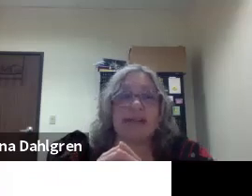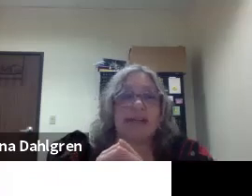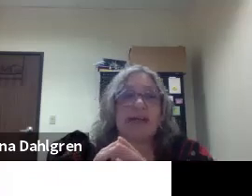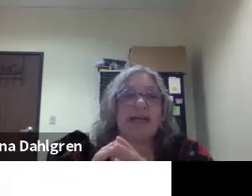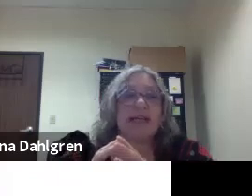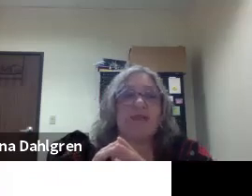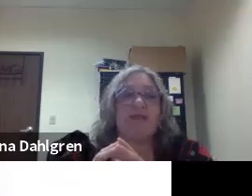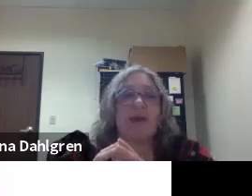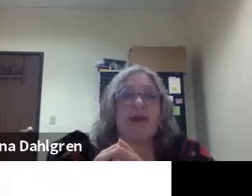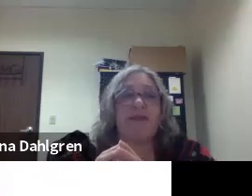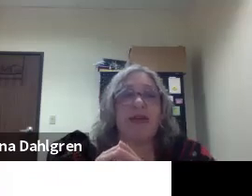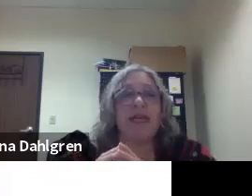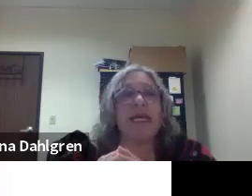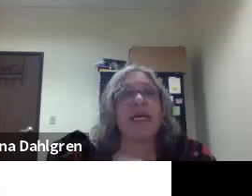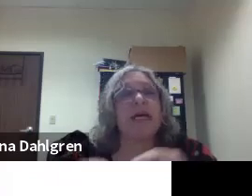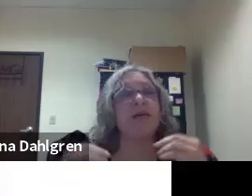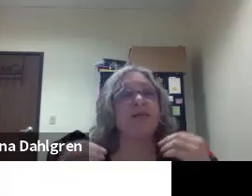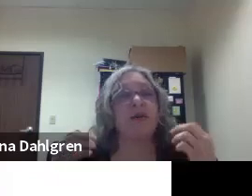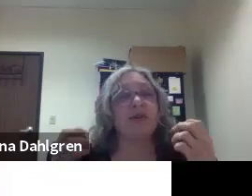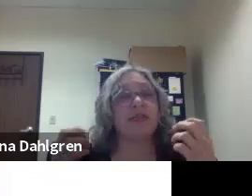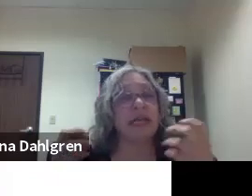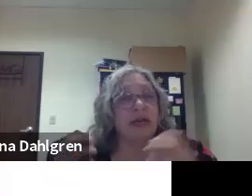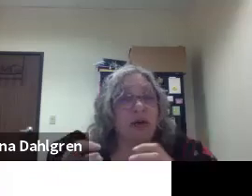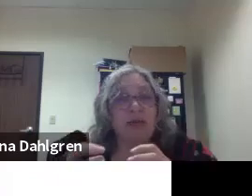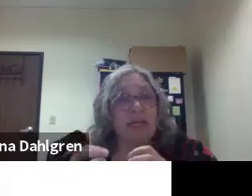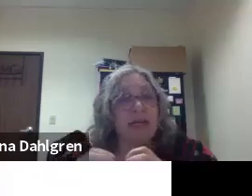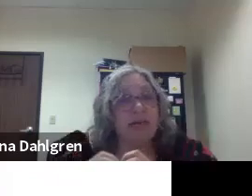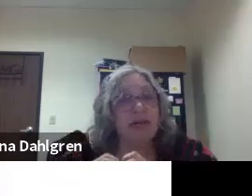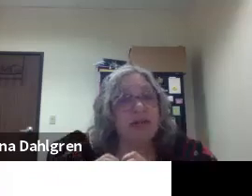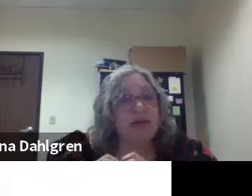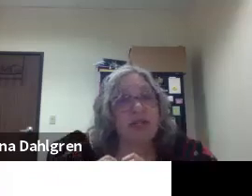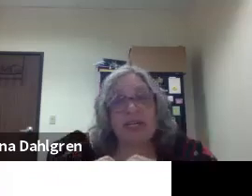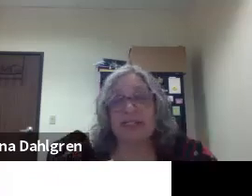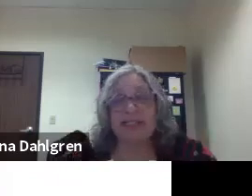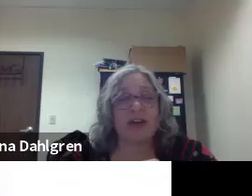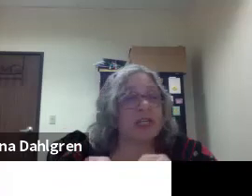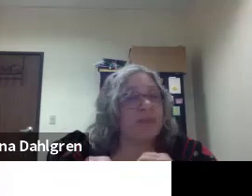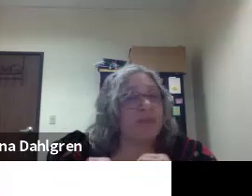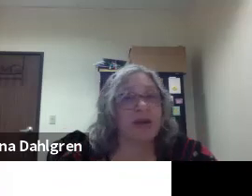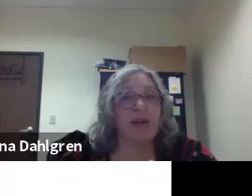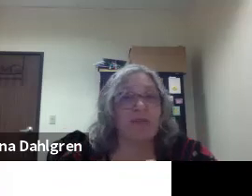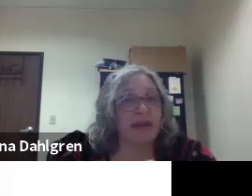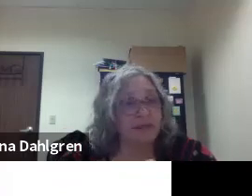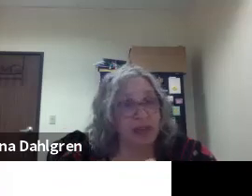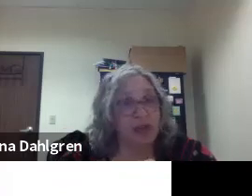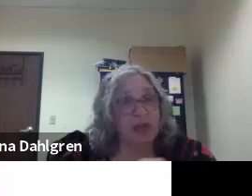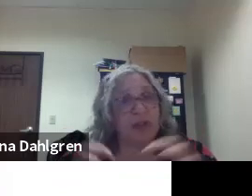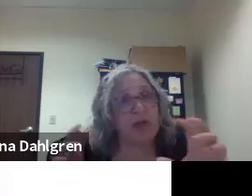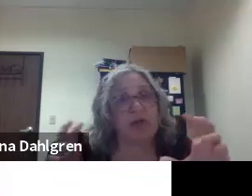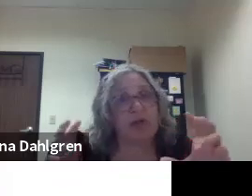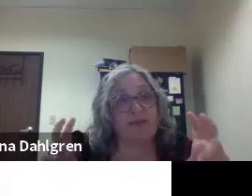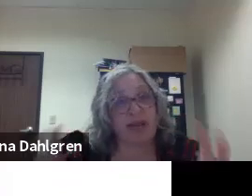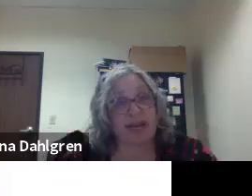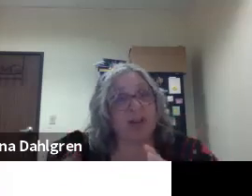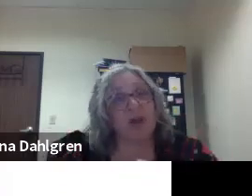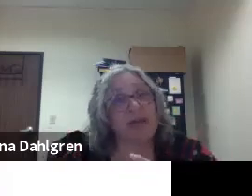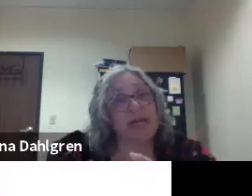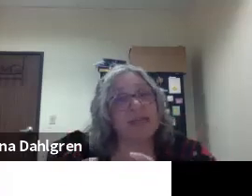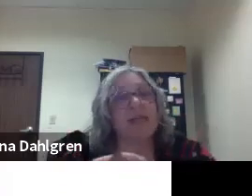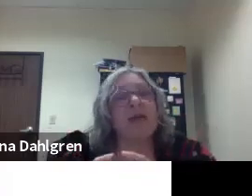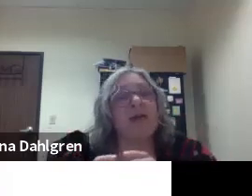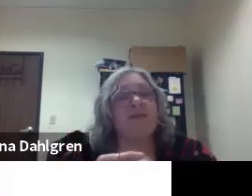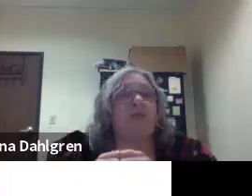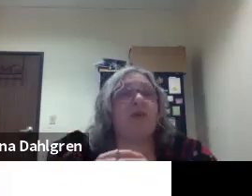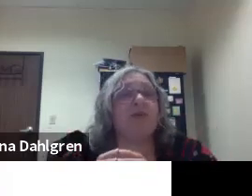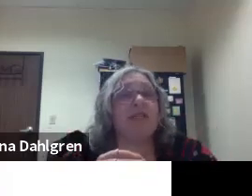that SSI type of benefit. So you'll see an earned income exclusion. It is actually very beneficial to the financial